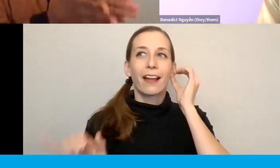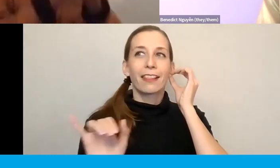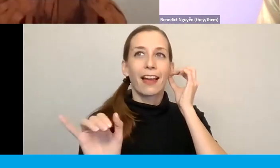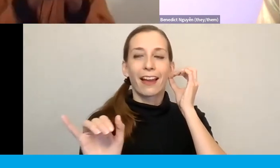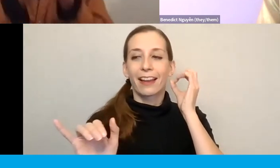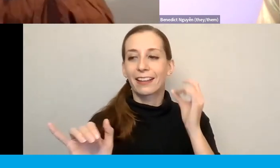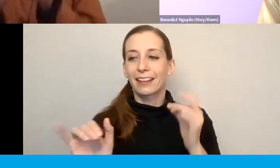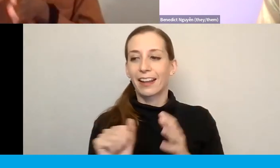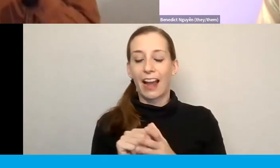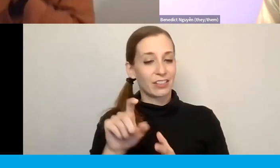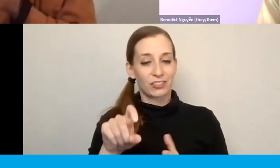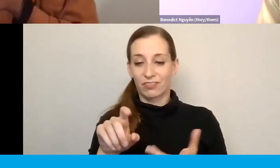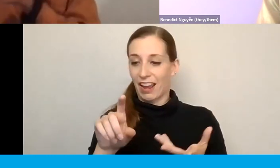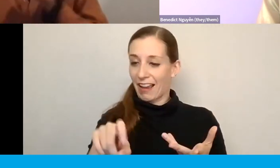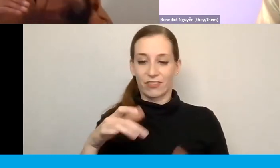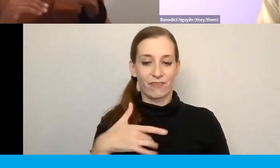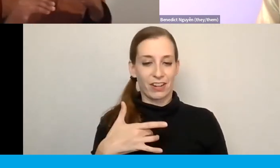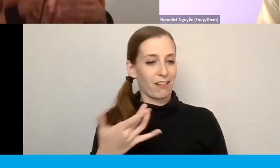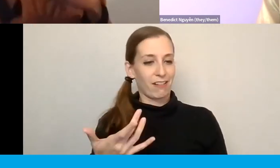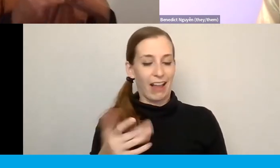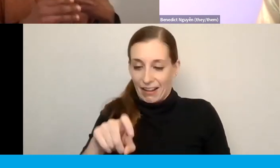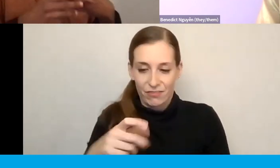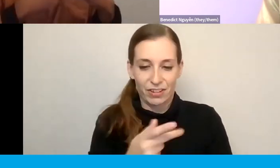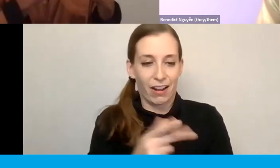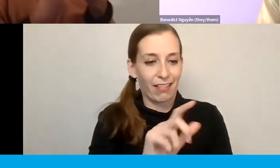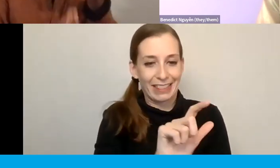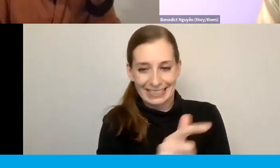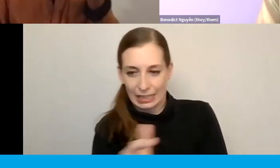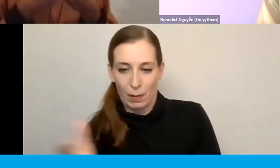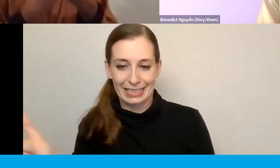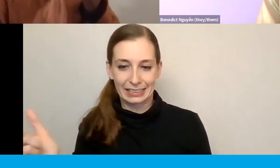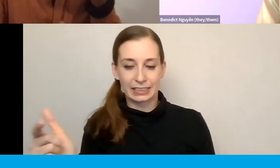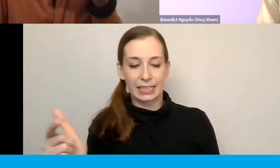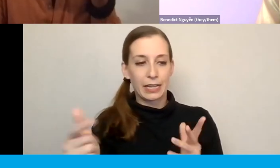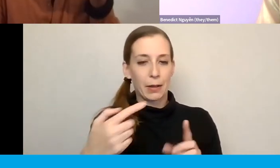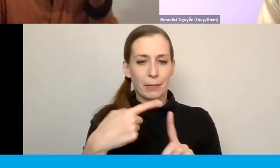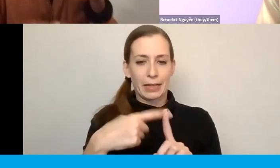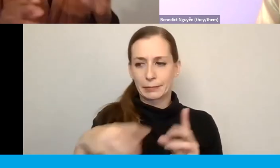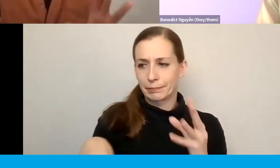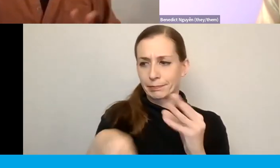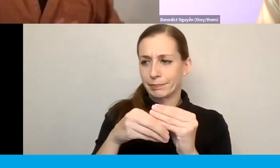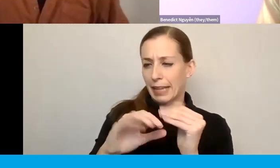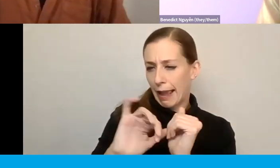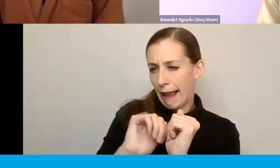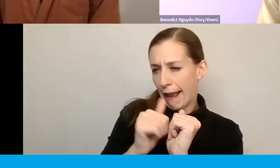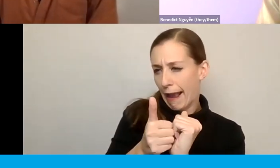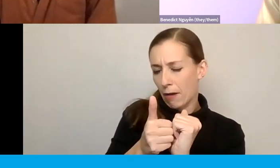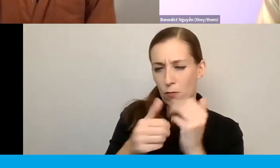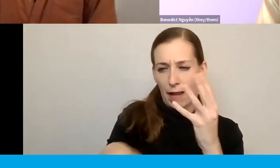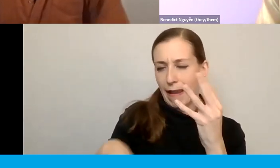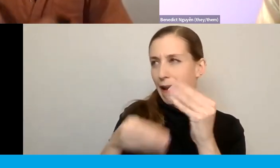the sequence, right? When do we see the thing? And then additionally, like, how, like, what is the texture of it? The same way that we